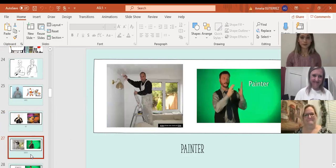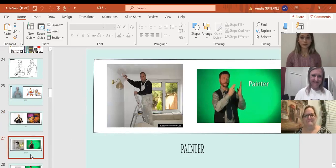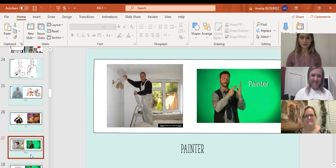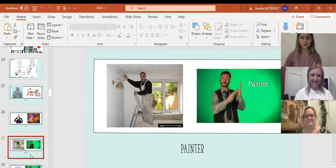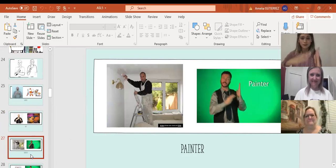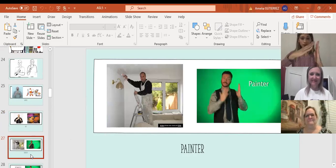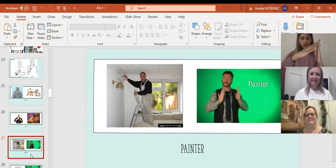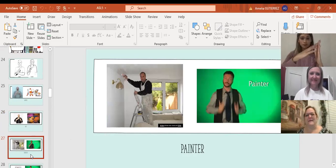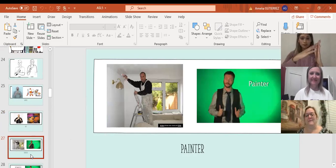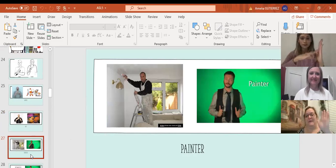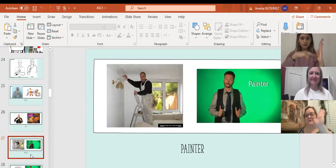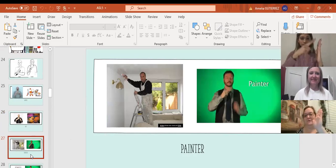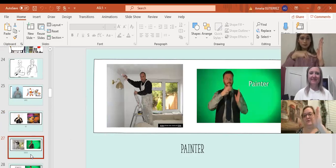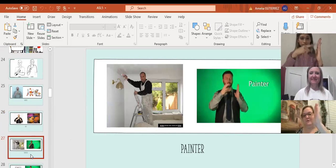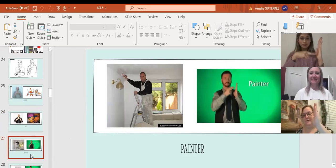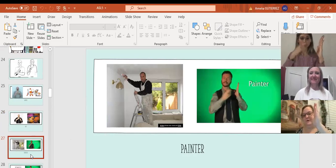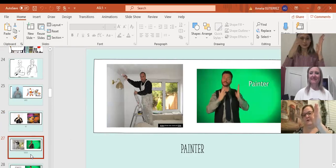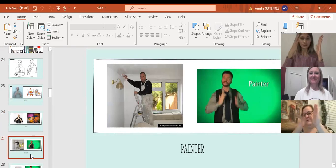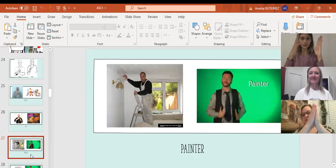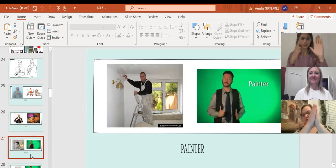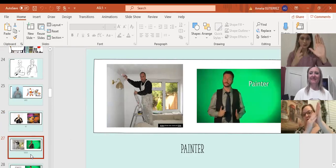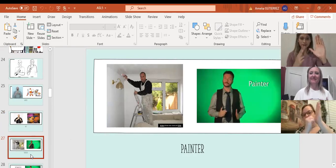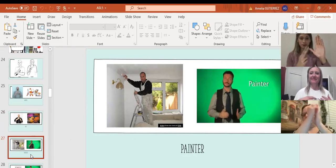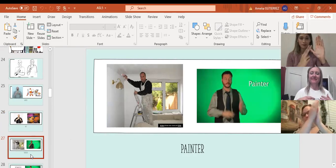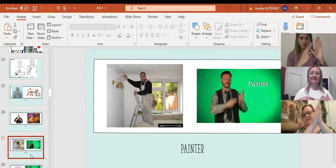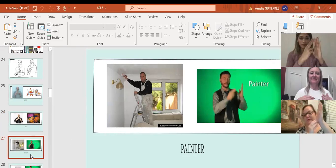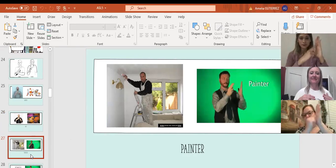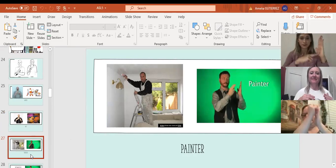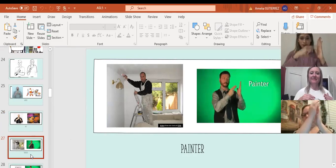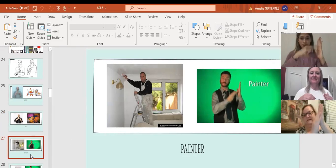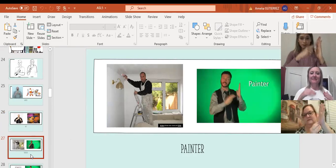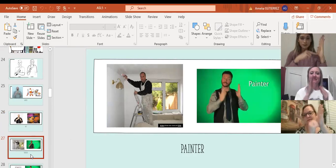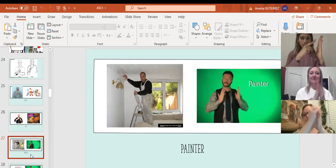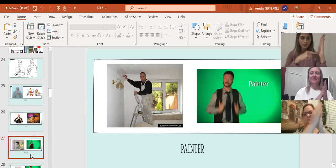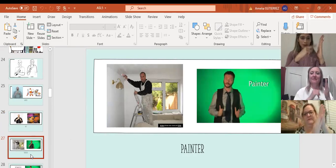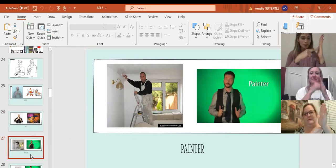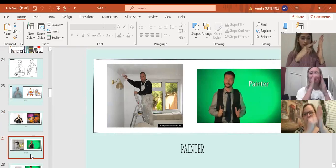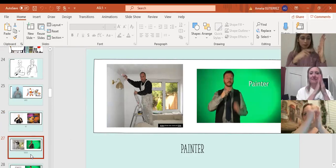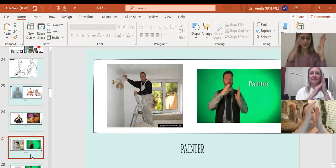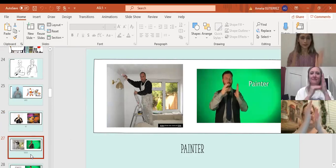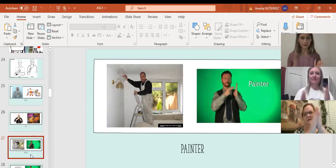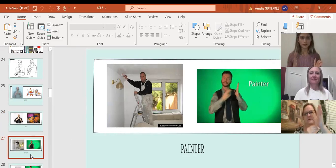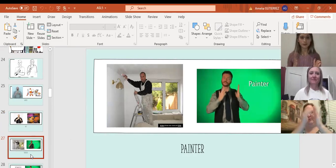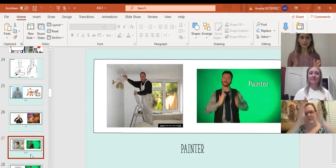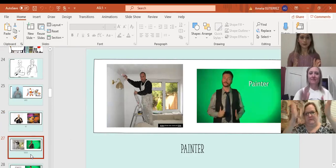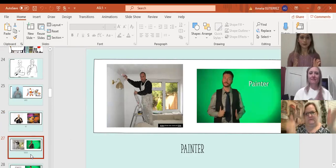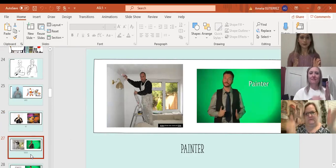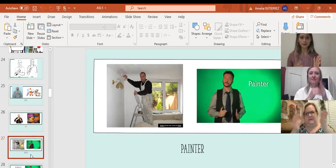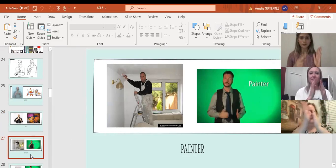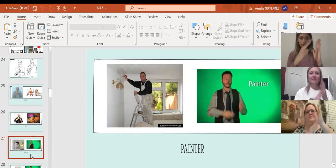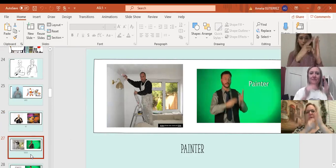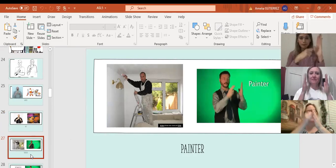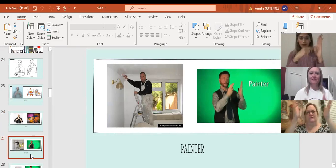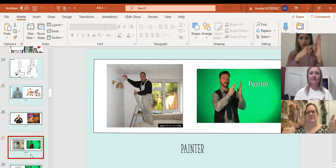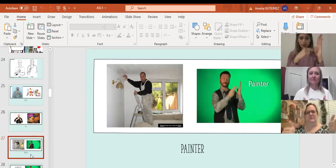sorry. A painter, go back and forth like you're painting something. And person